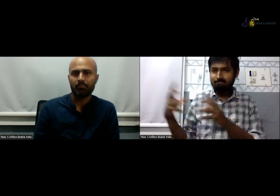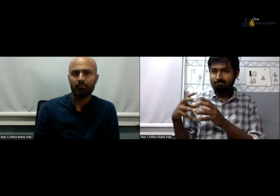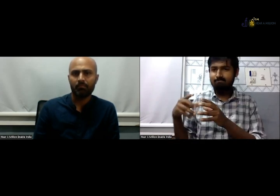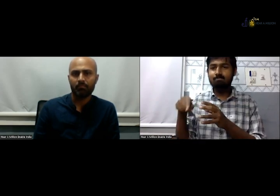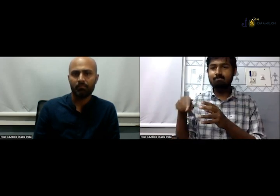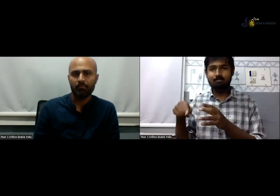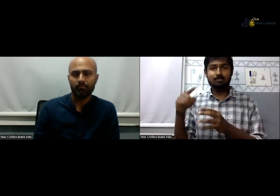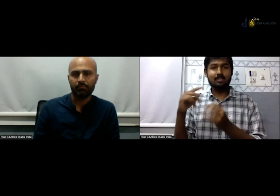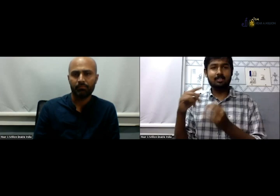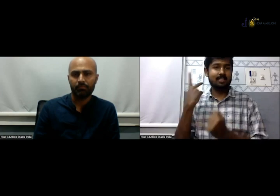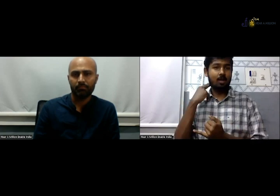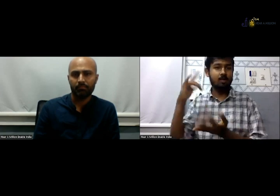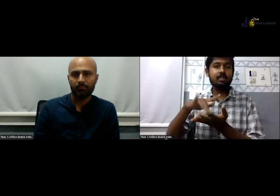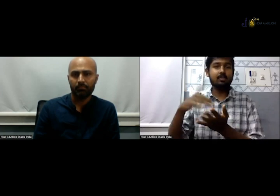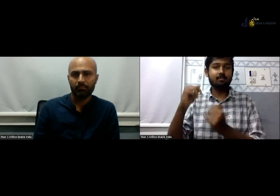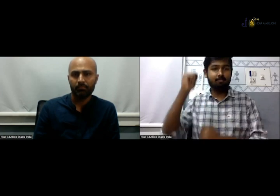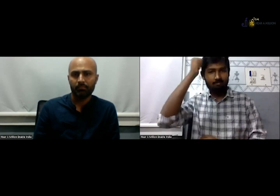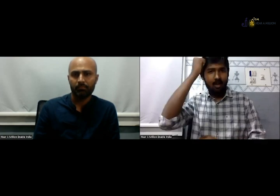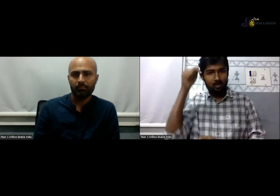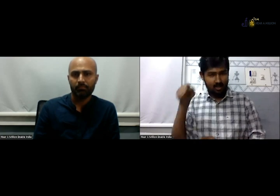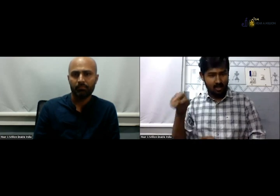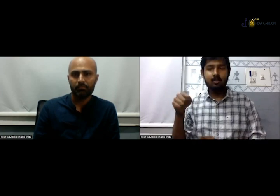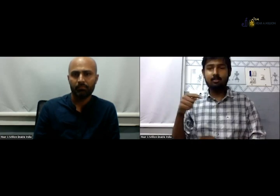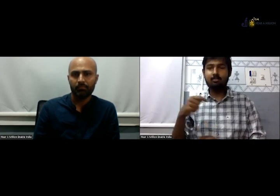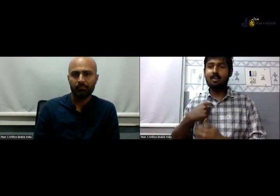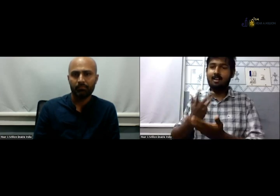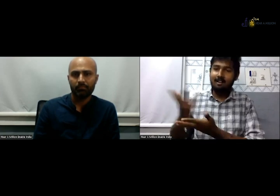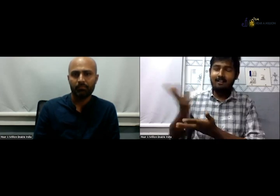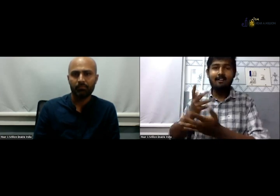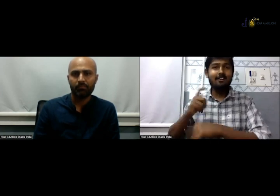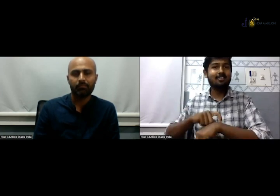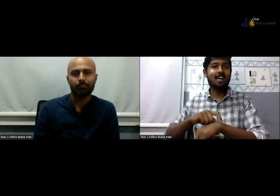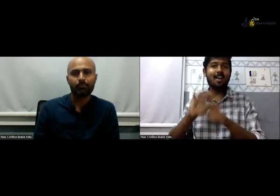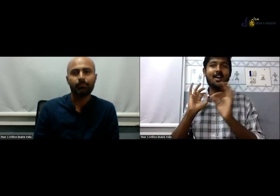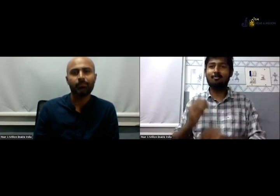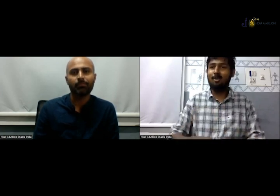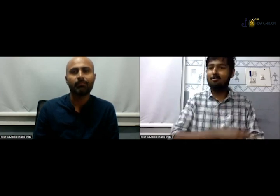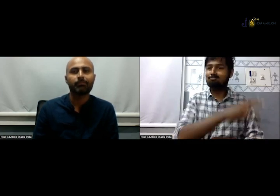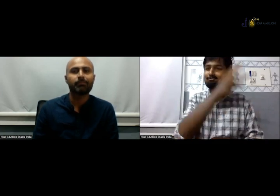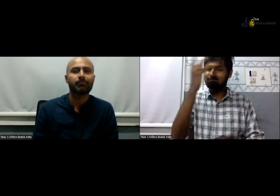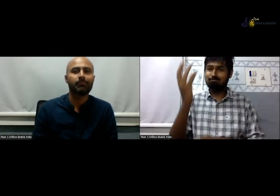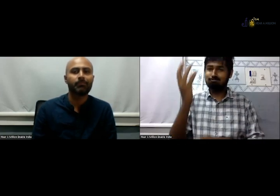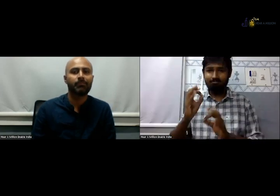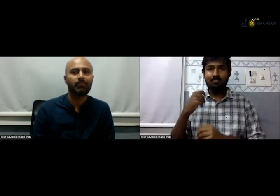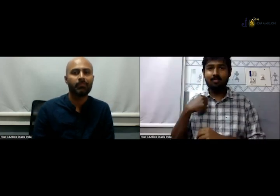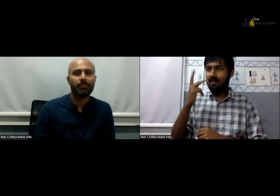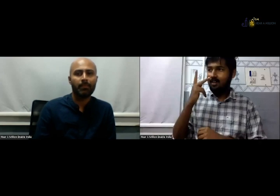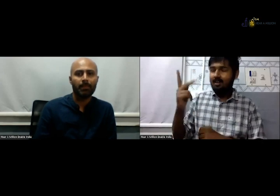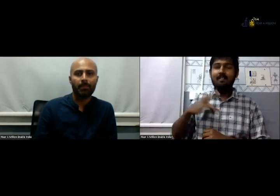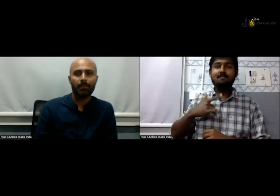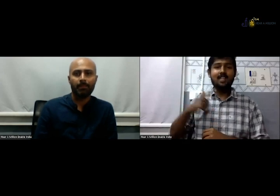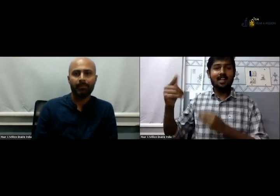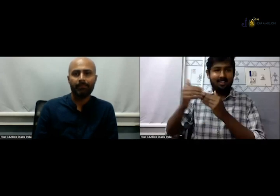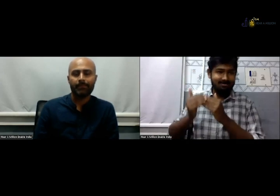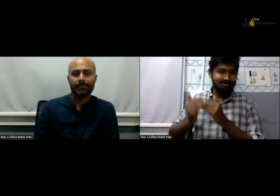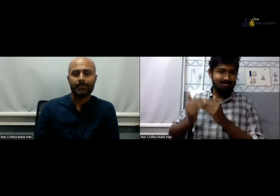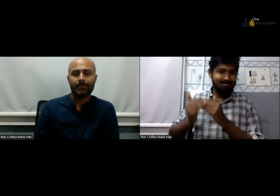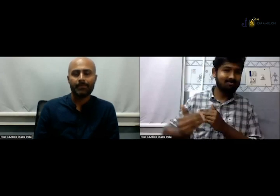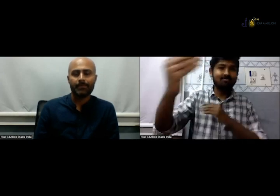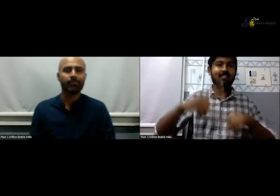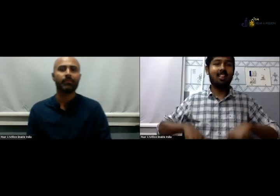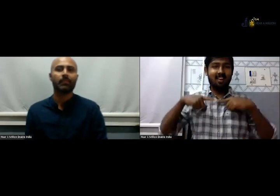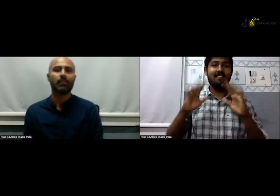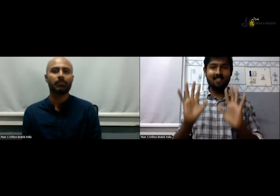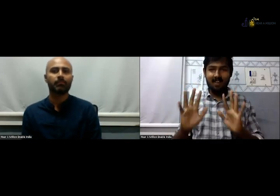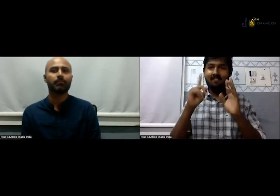And recently, she had a meeting with Saudmini Pete in Vadodara. They were together and they spent many,